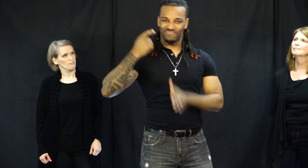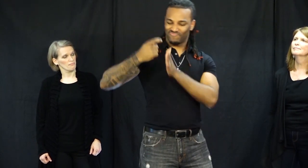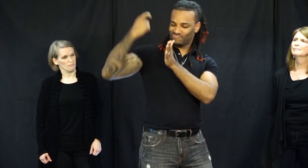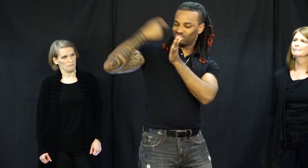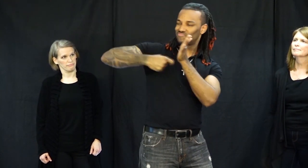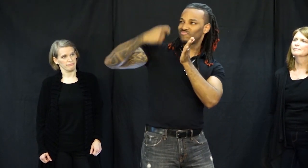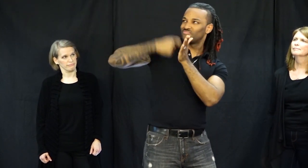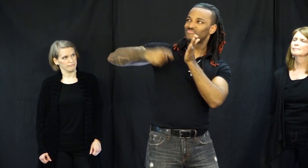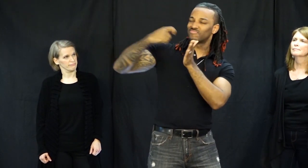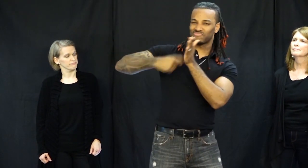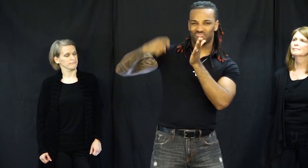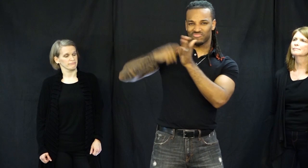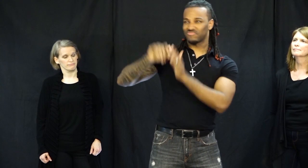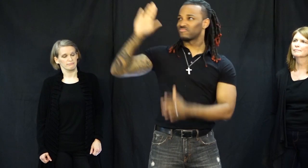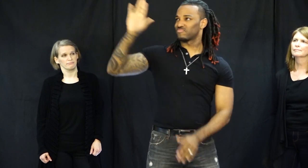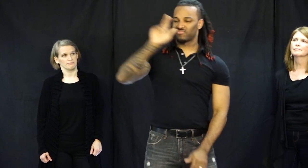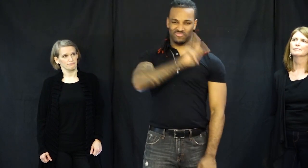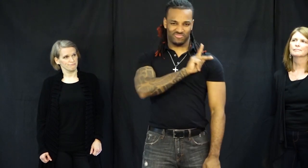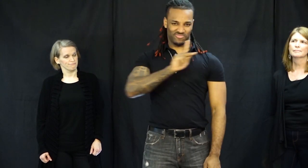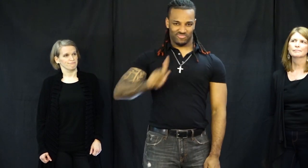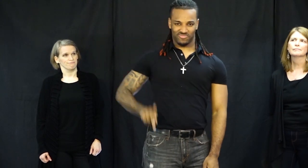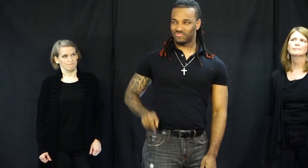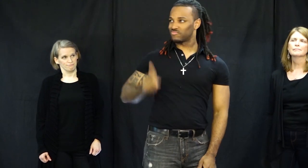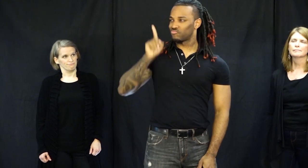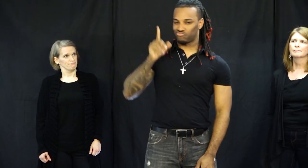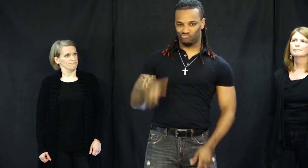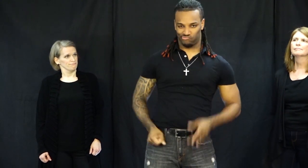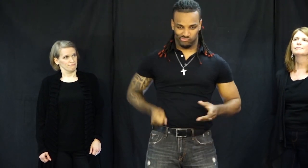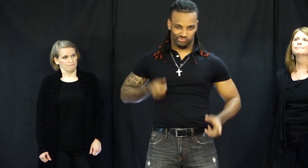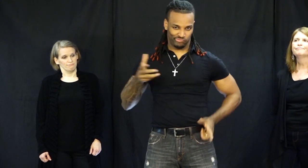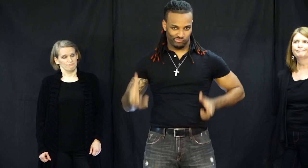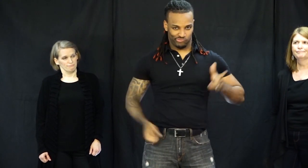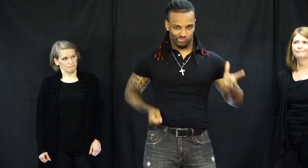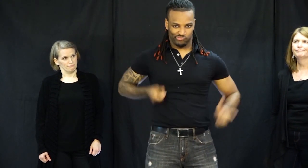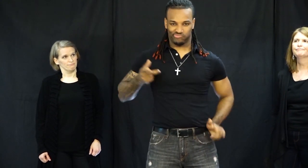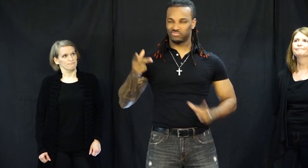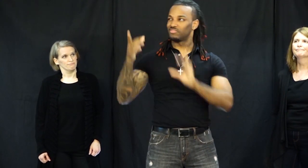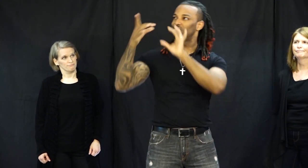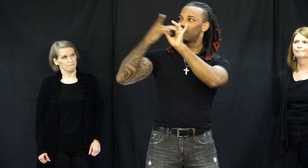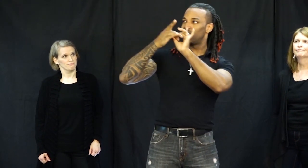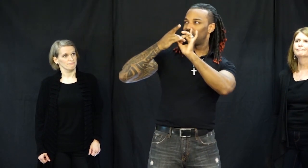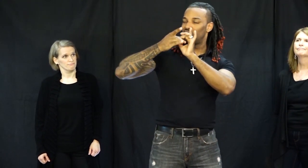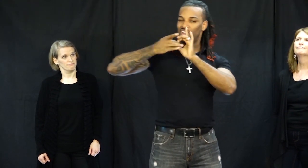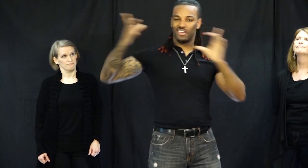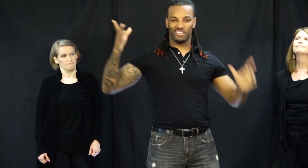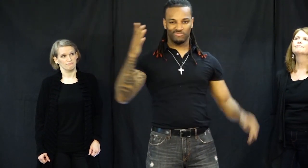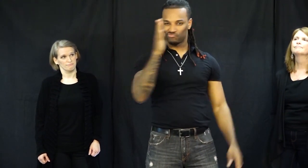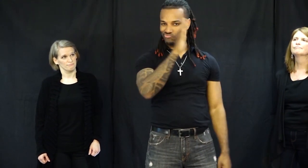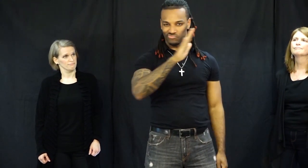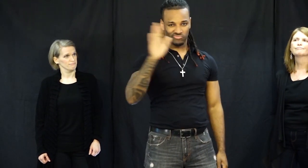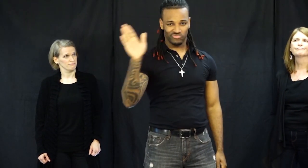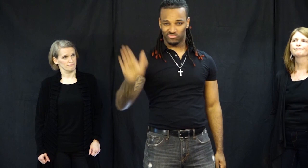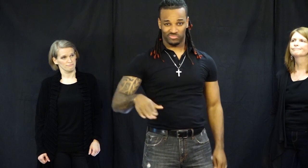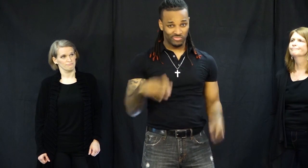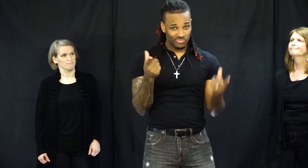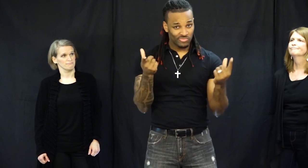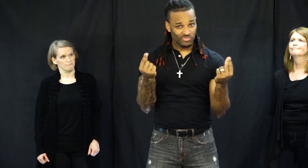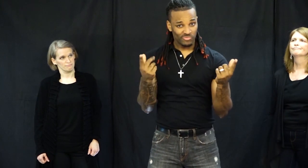Essentially, they tax us relentlessly. Then King George turns around, runs a spending spree. He ain't never gonna set his descendants free. So there will